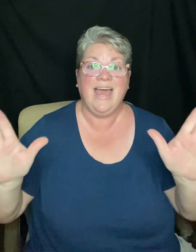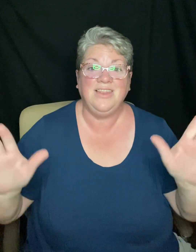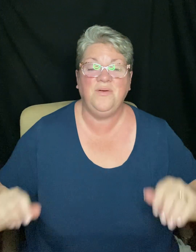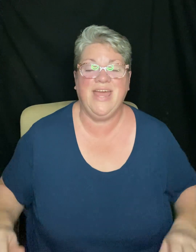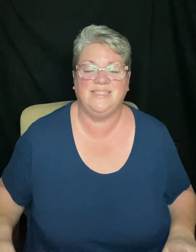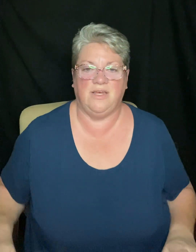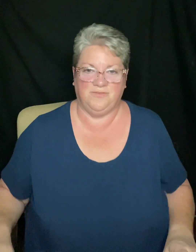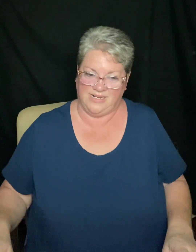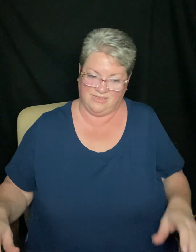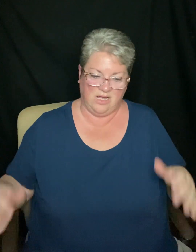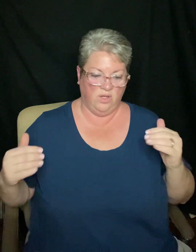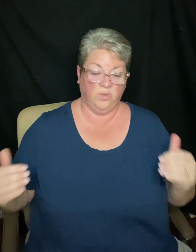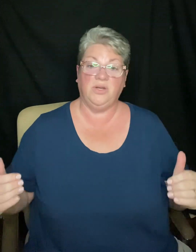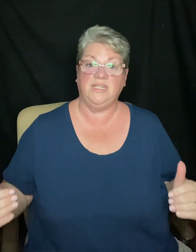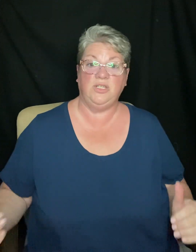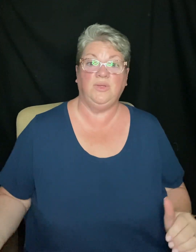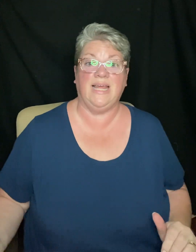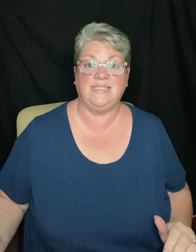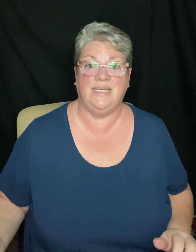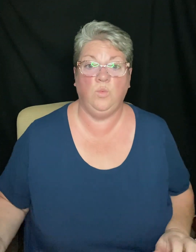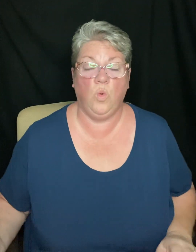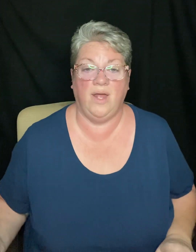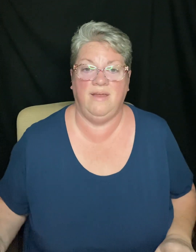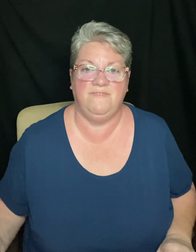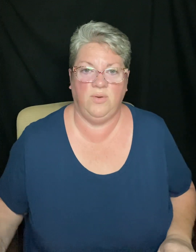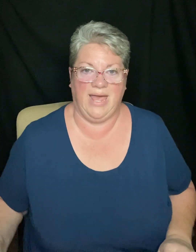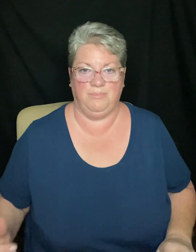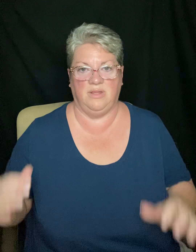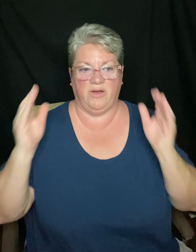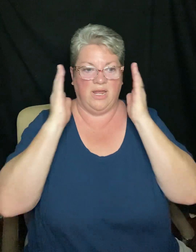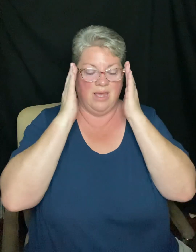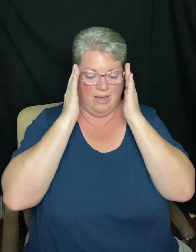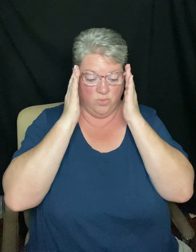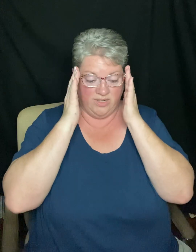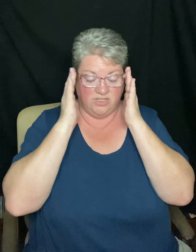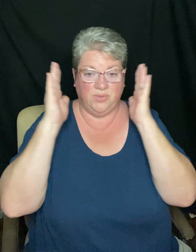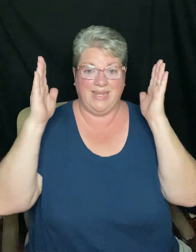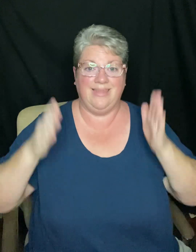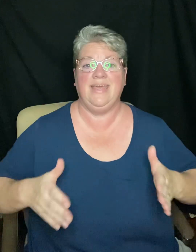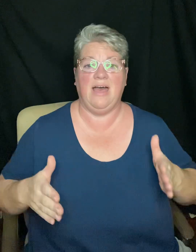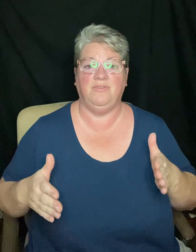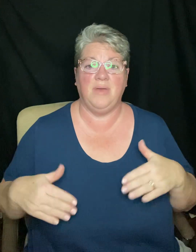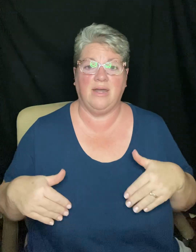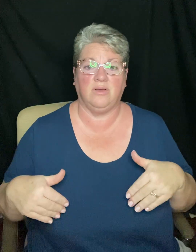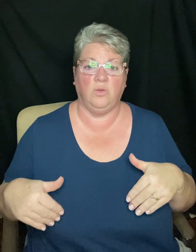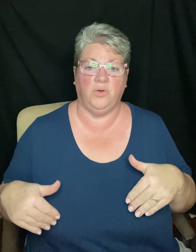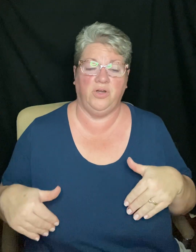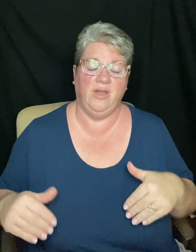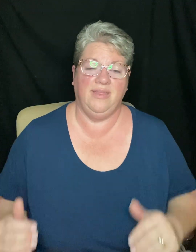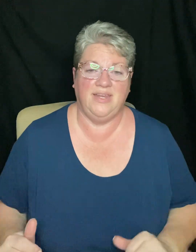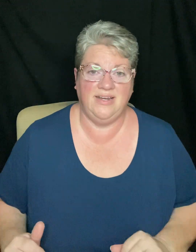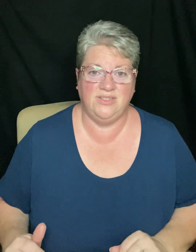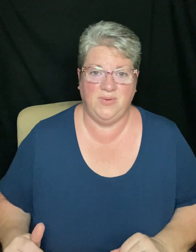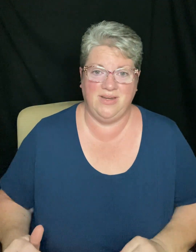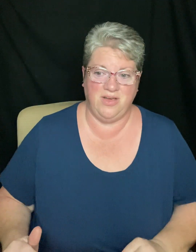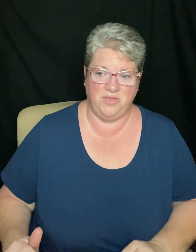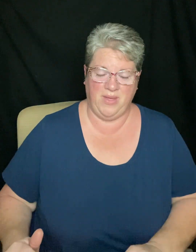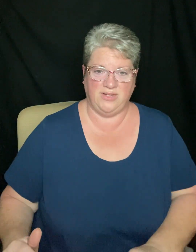Hello ASL friends. We're going to do lesson 1 vocabulary. I'm going to do it in the alphabetical order that it is written on the page for